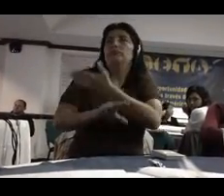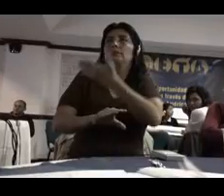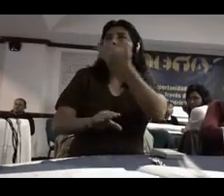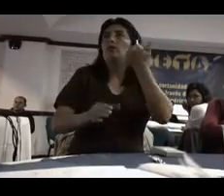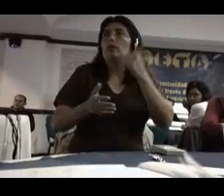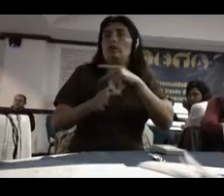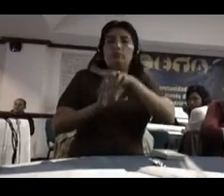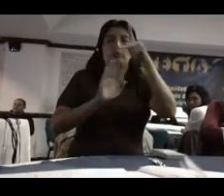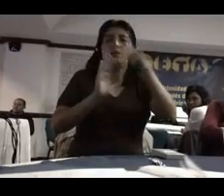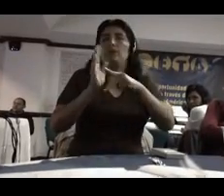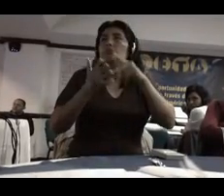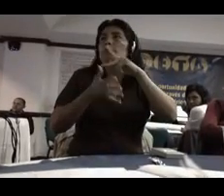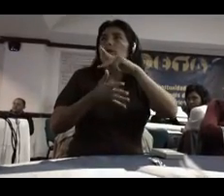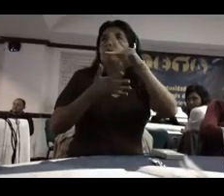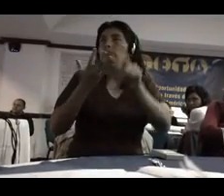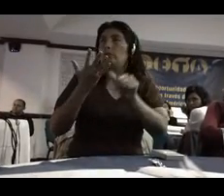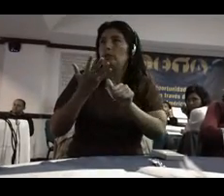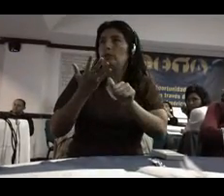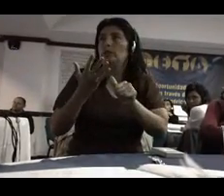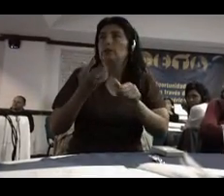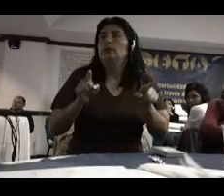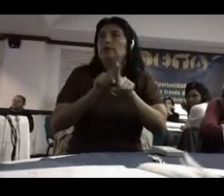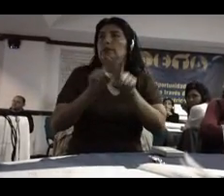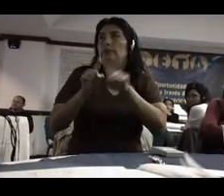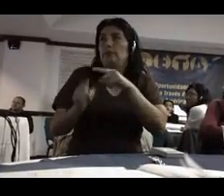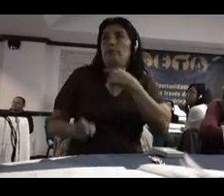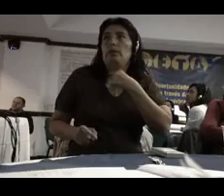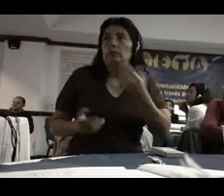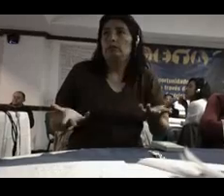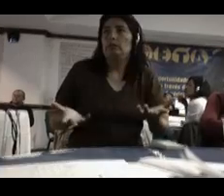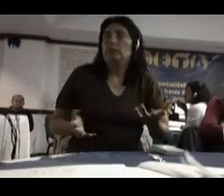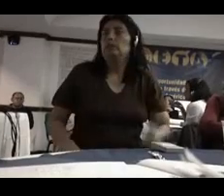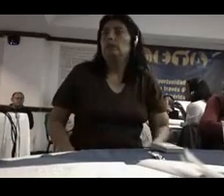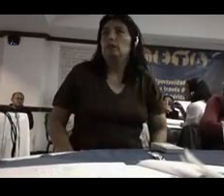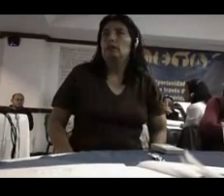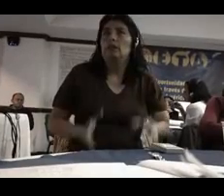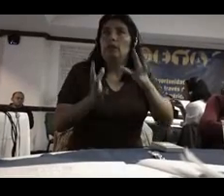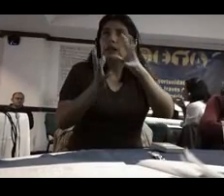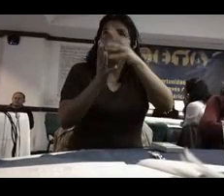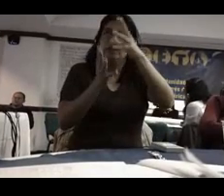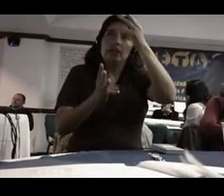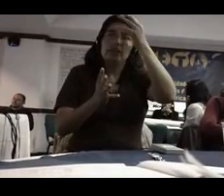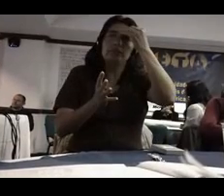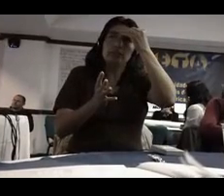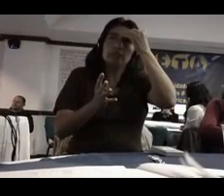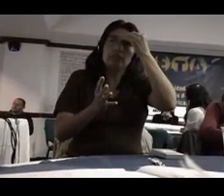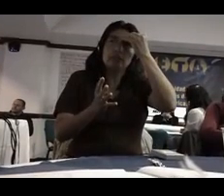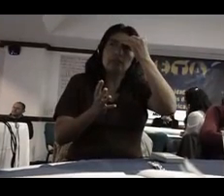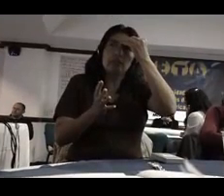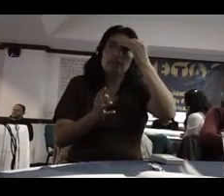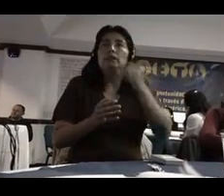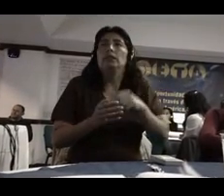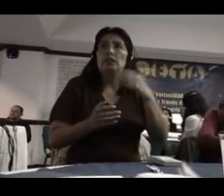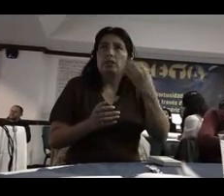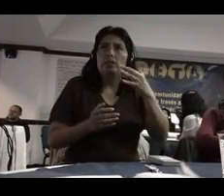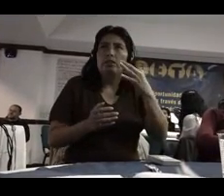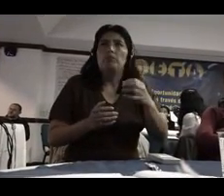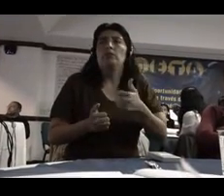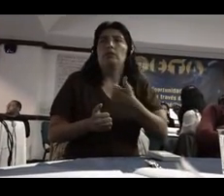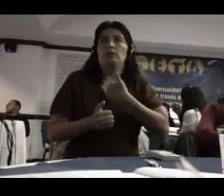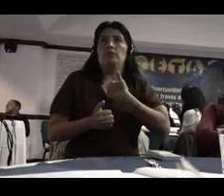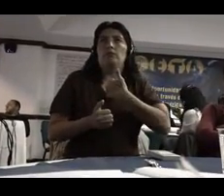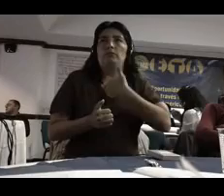Also, I'd say that worthwhile learning is often personal, obscure, and private. It's still worthwhile.